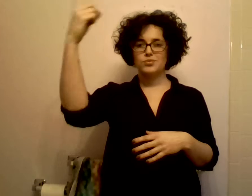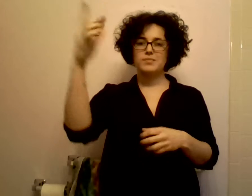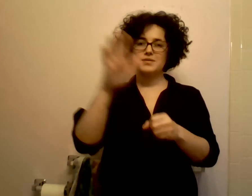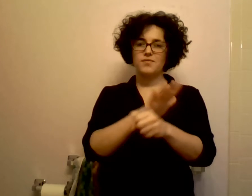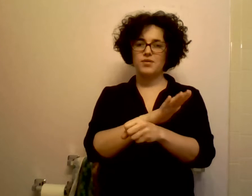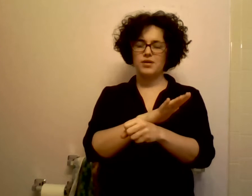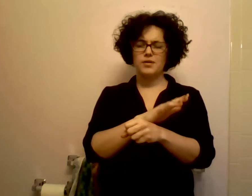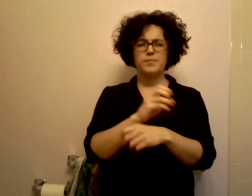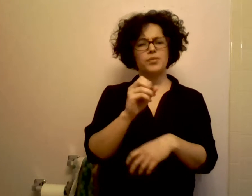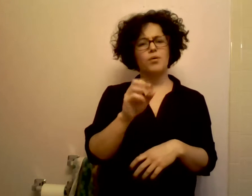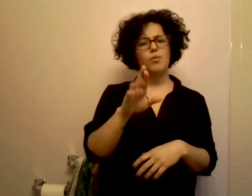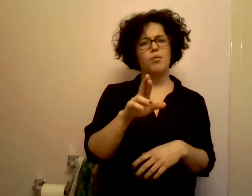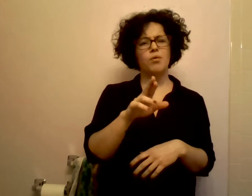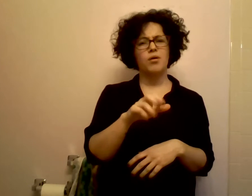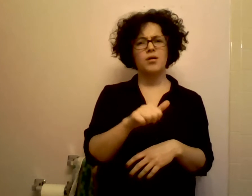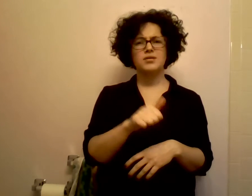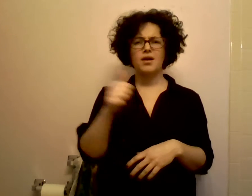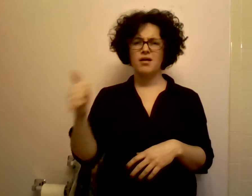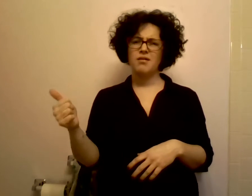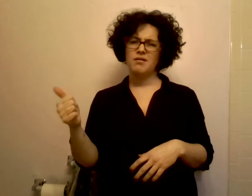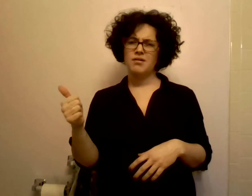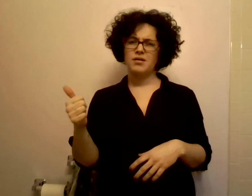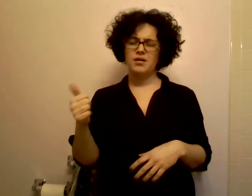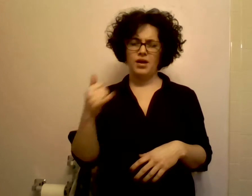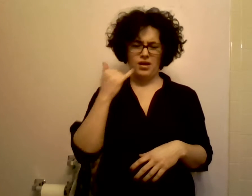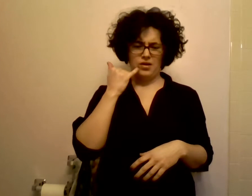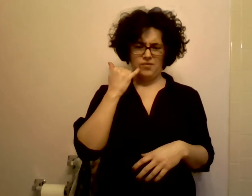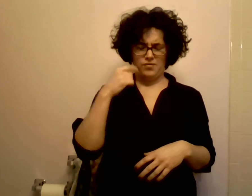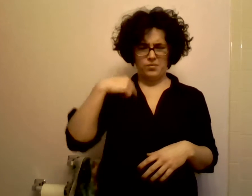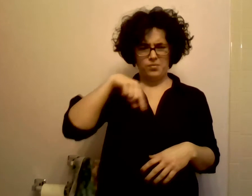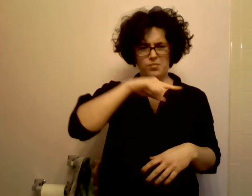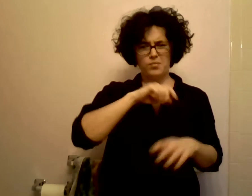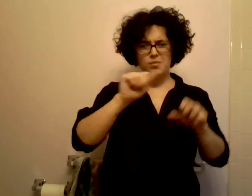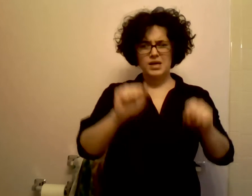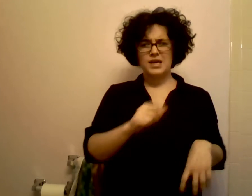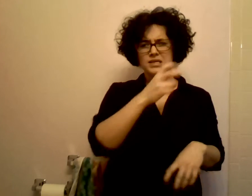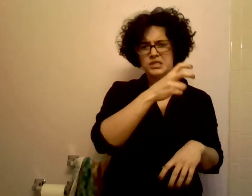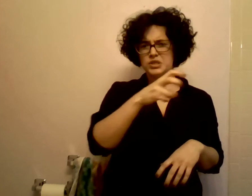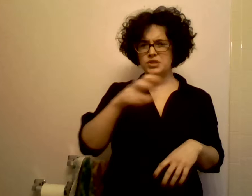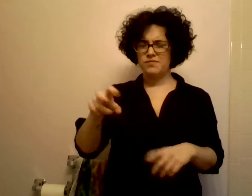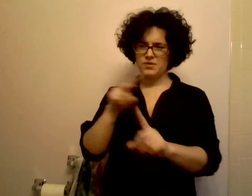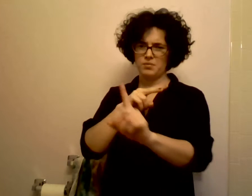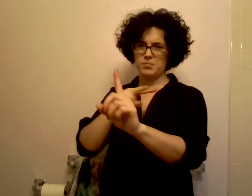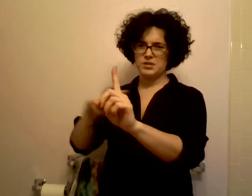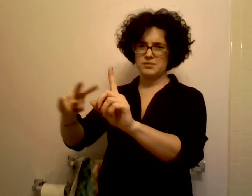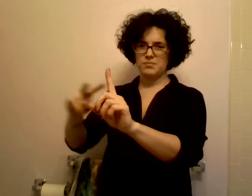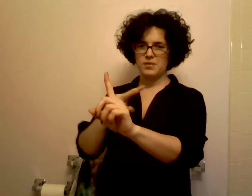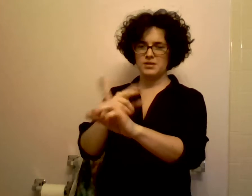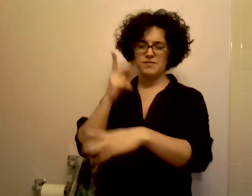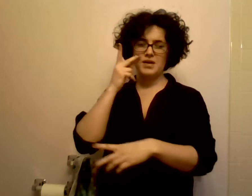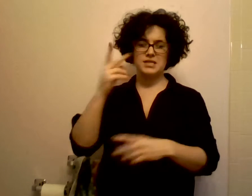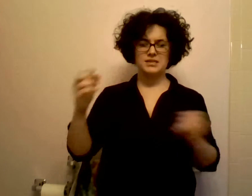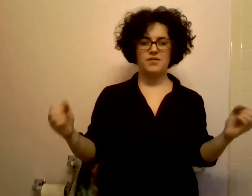alternative? If we could shift our perspective and see fear instead as an ally that's telling